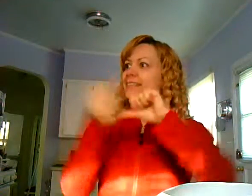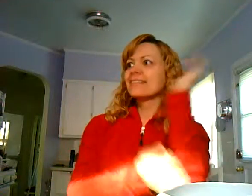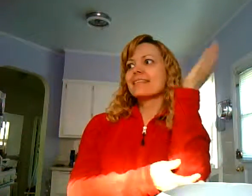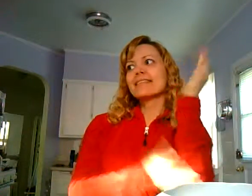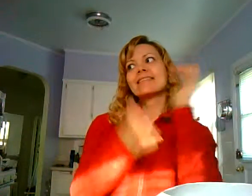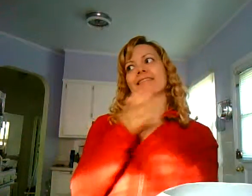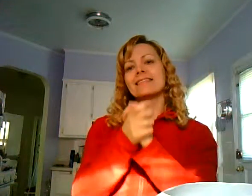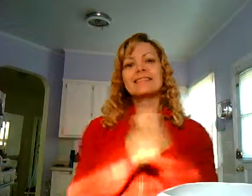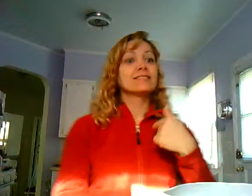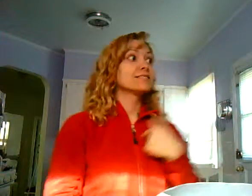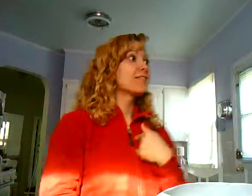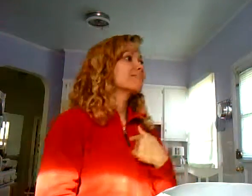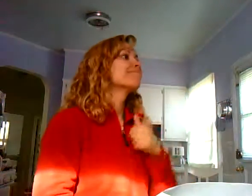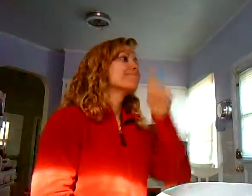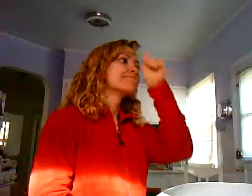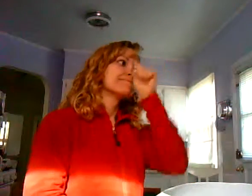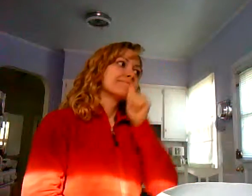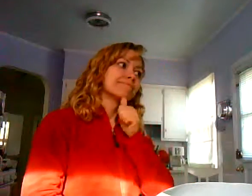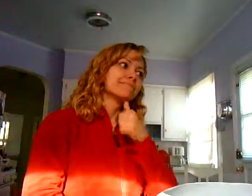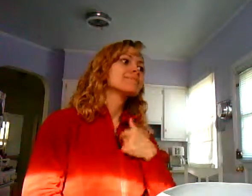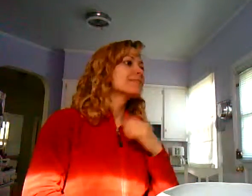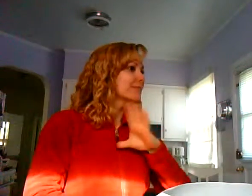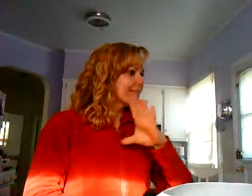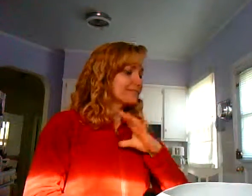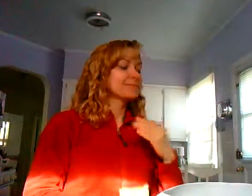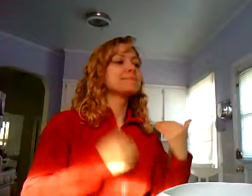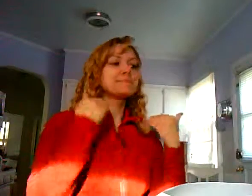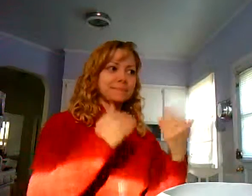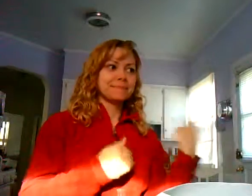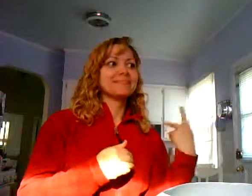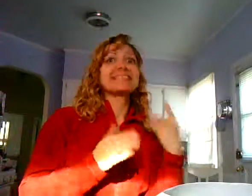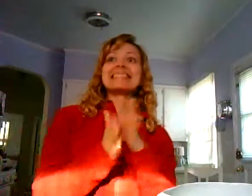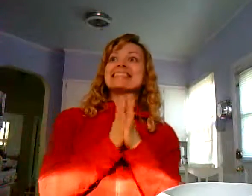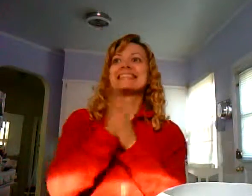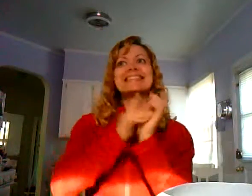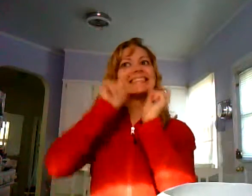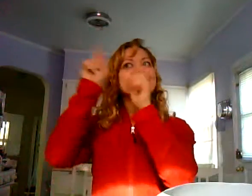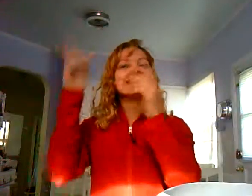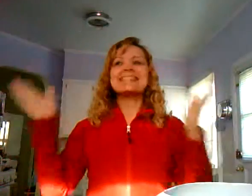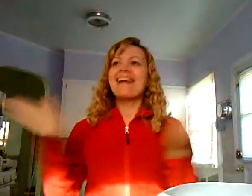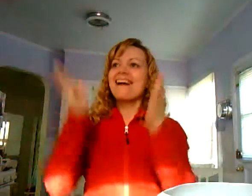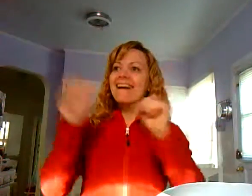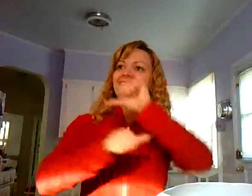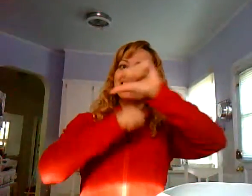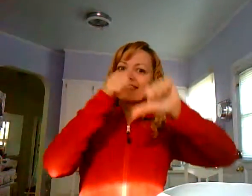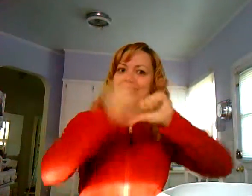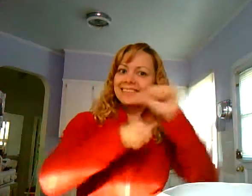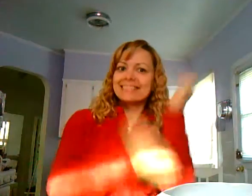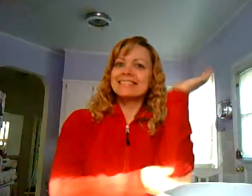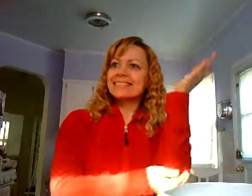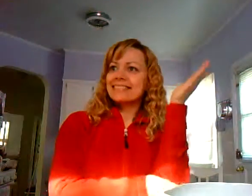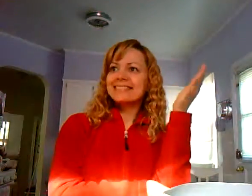look we need to encourage one another at the seminar and I was patient I said fine. So we both went to the time marriage seminar